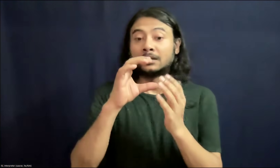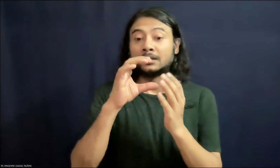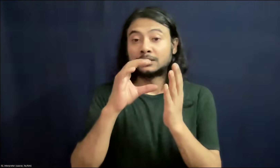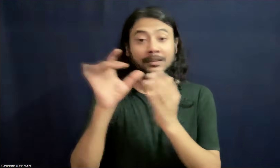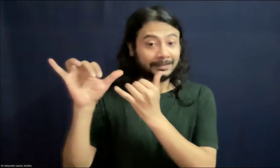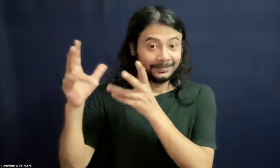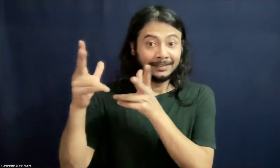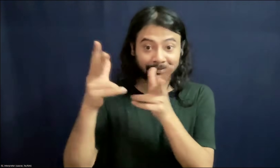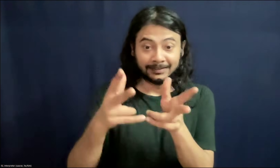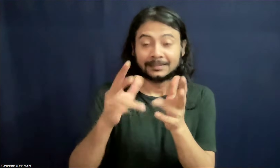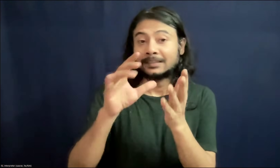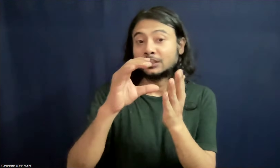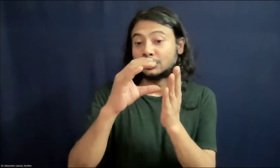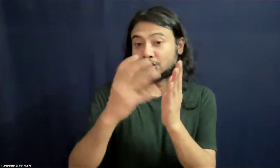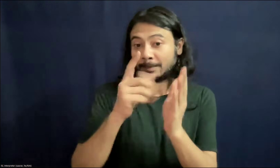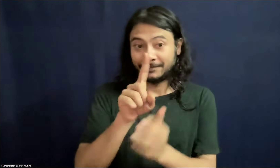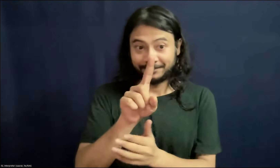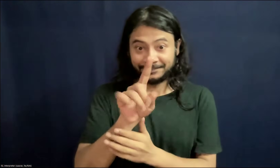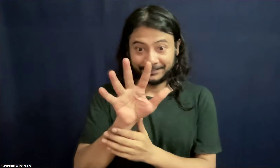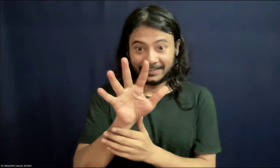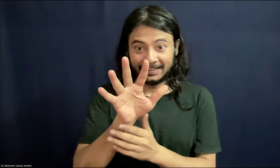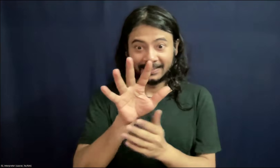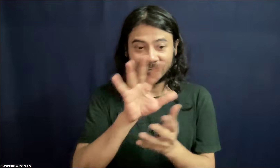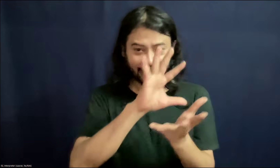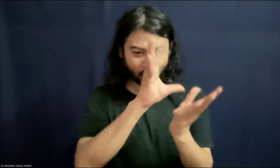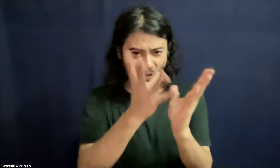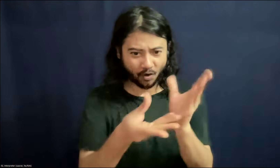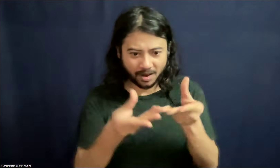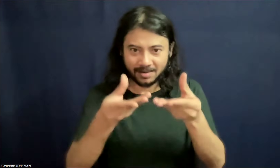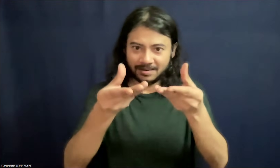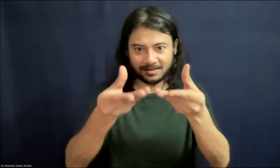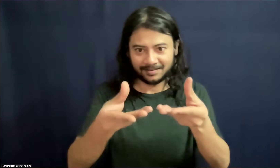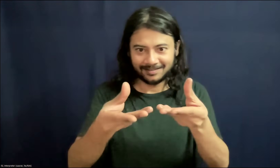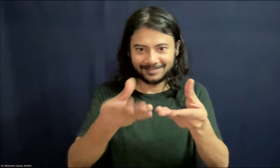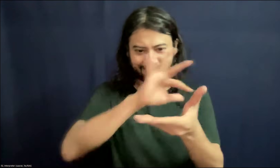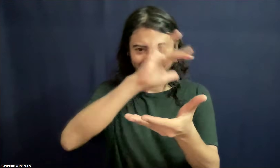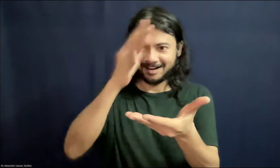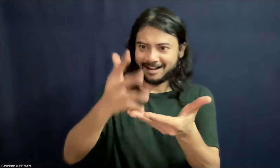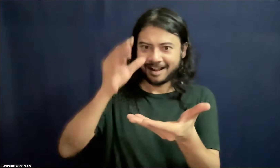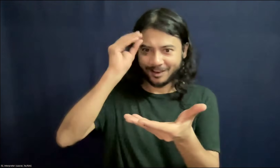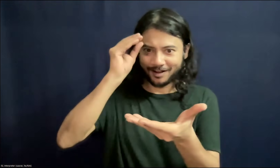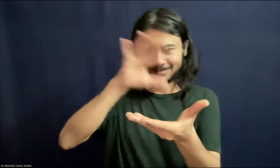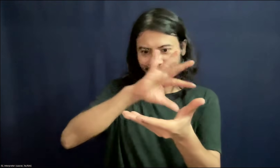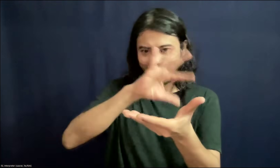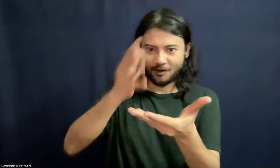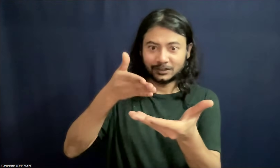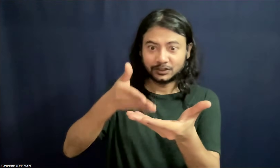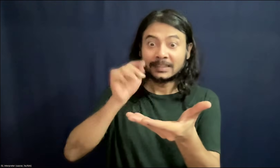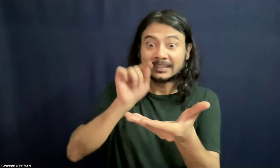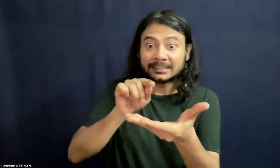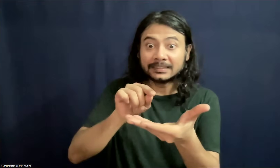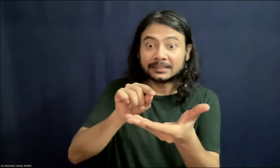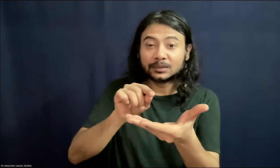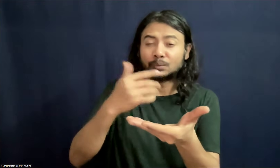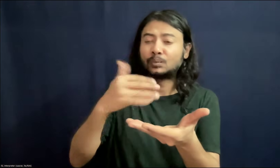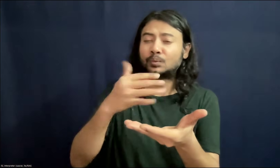number 15, he's saying, Krishna is saying that it is very confidential knowledge.